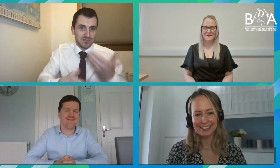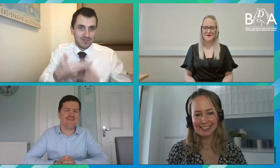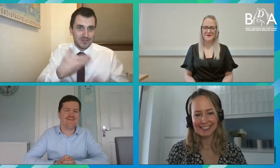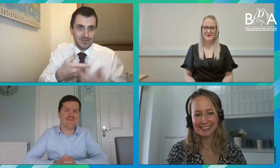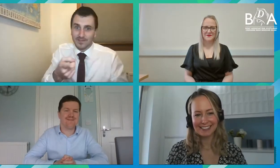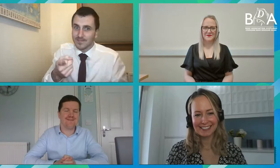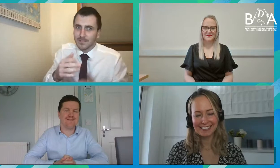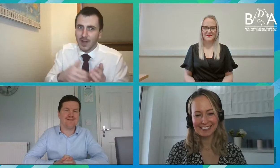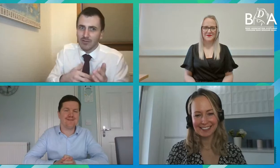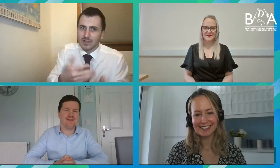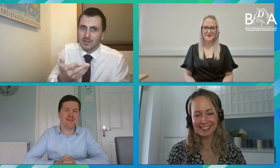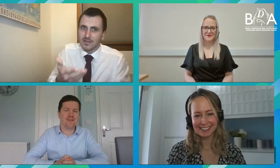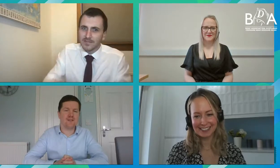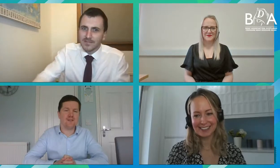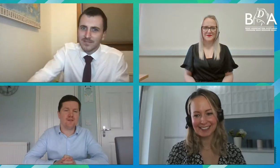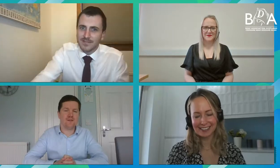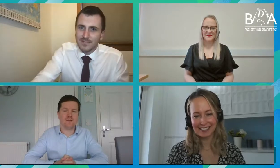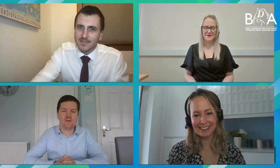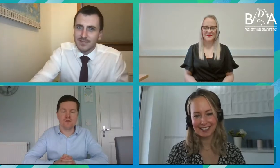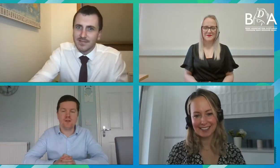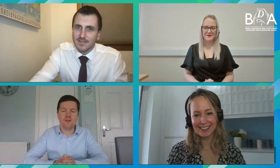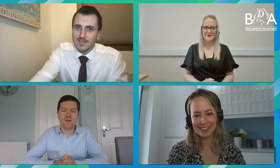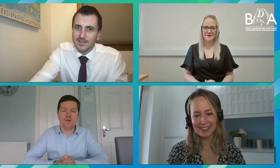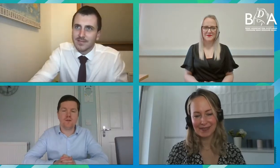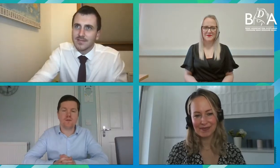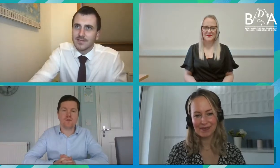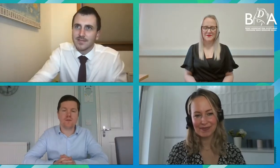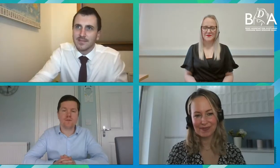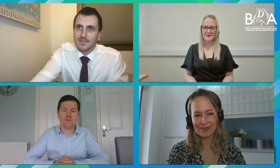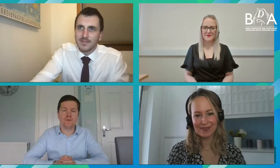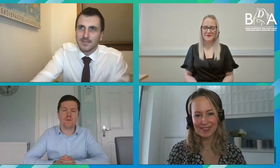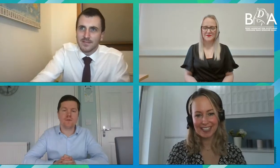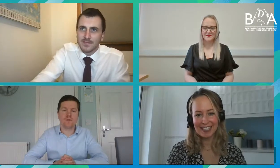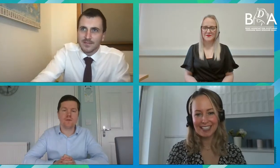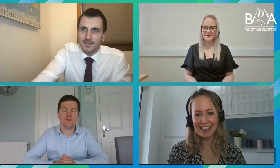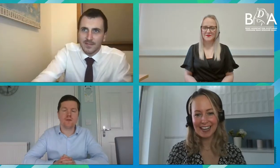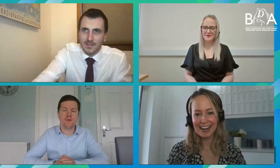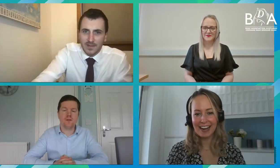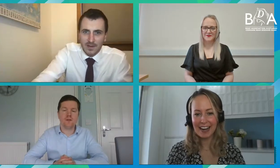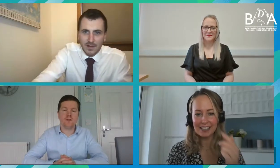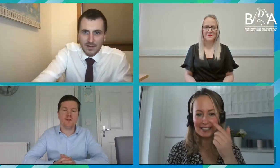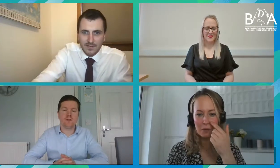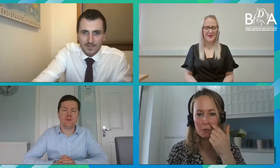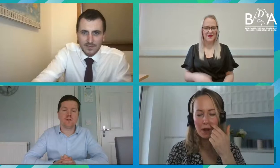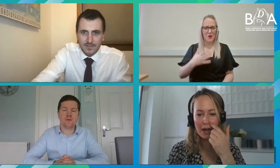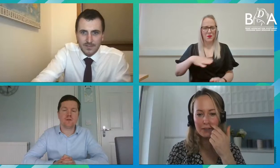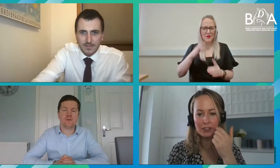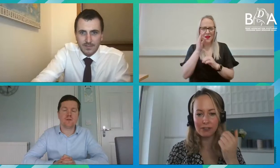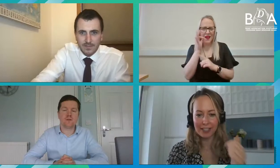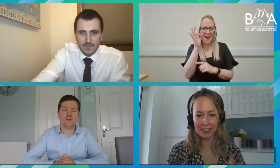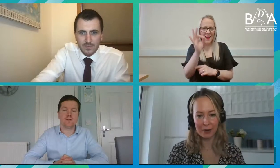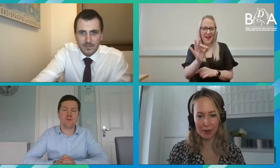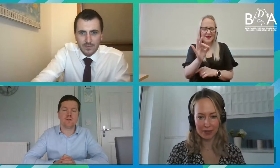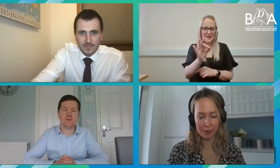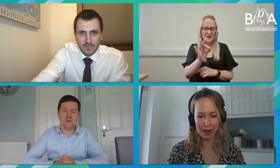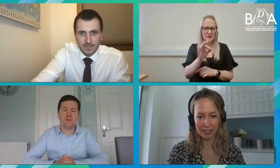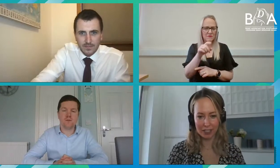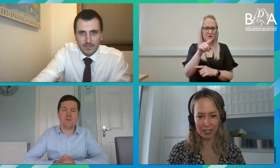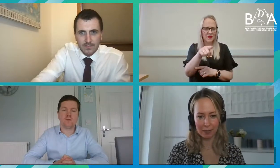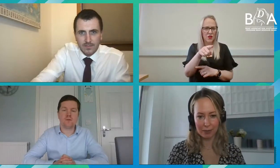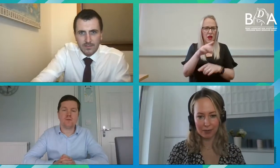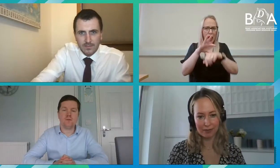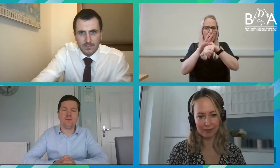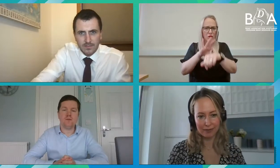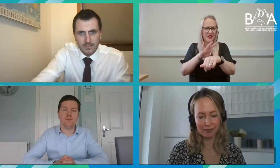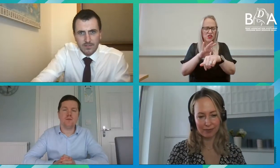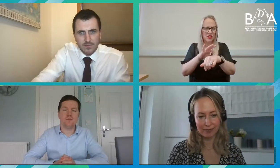Thanks. That was really interesting, really informative. Marguerite? Yeah, can I ask, how did you find out about the